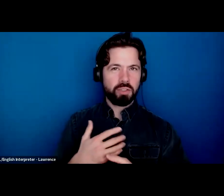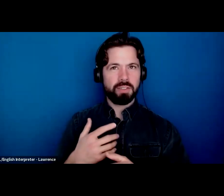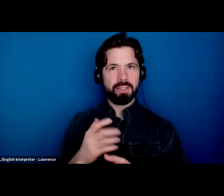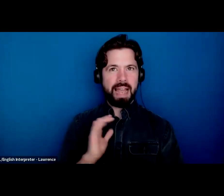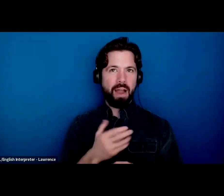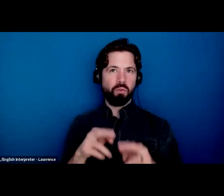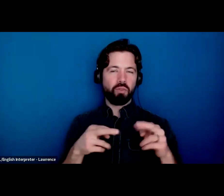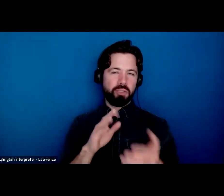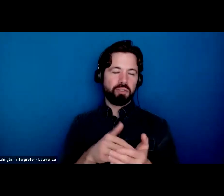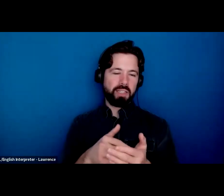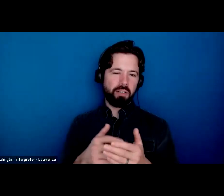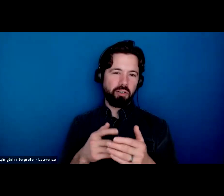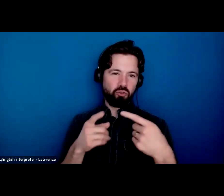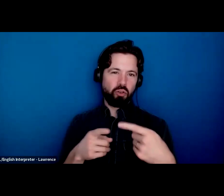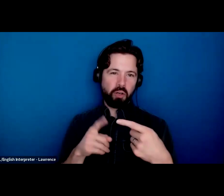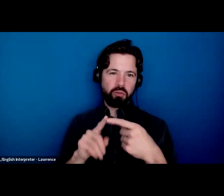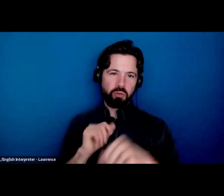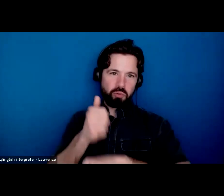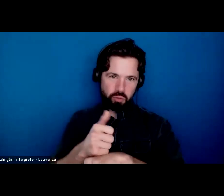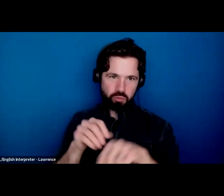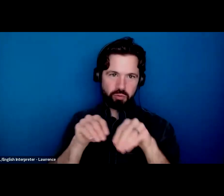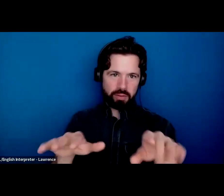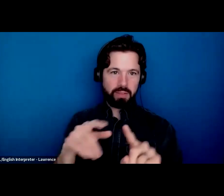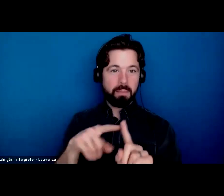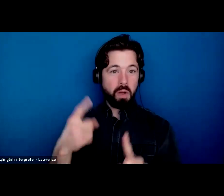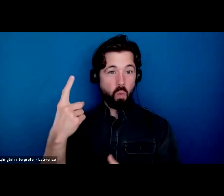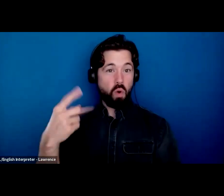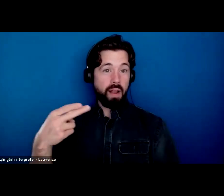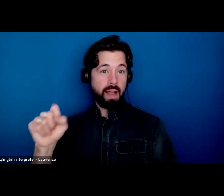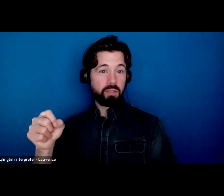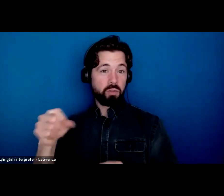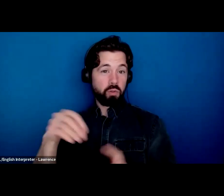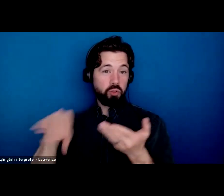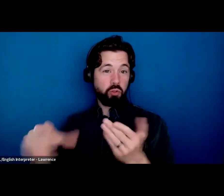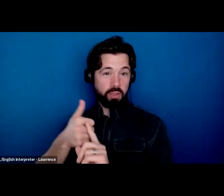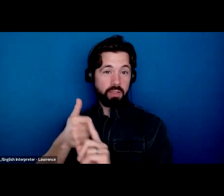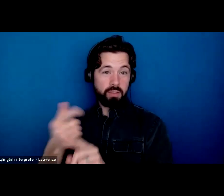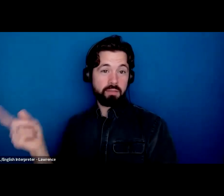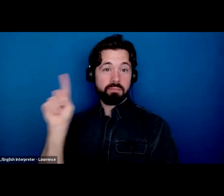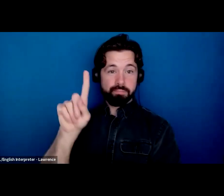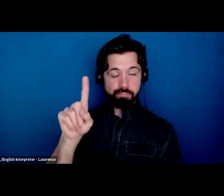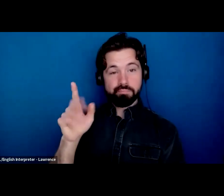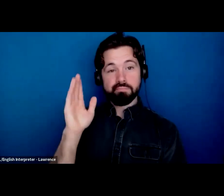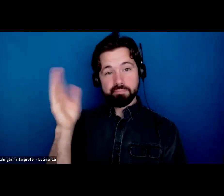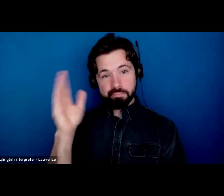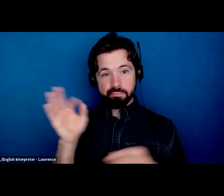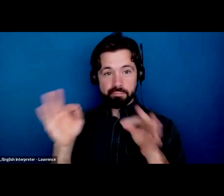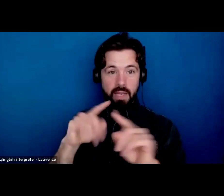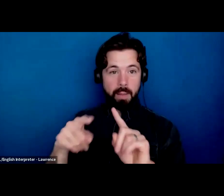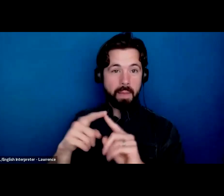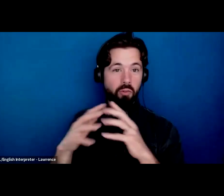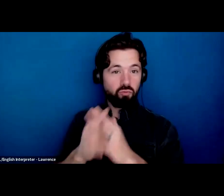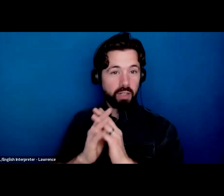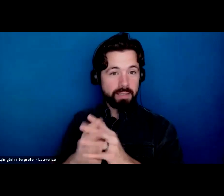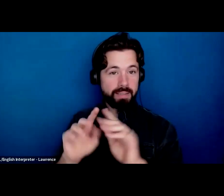but they really had an amazing high school student that got up there and talked about his experience being on the wrestling team and